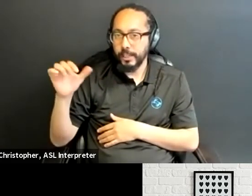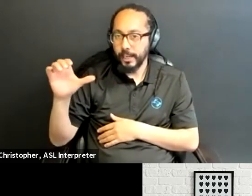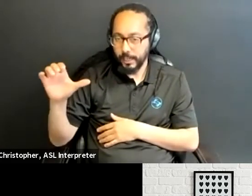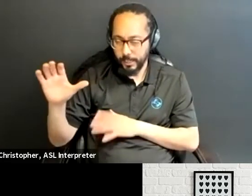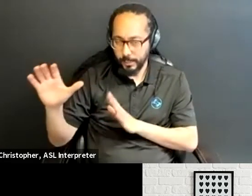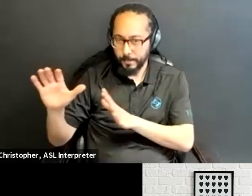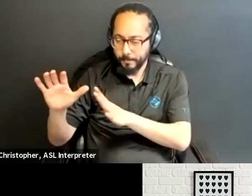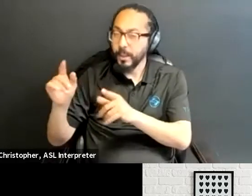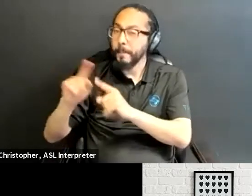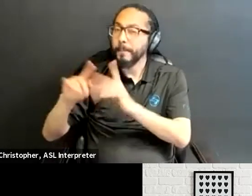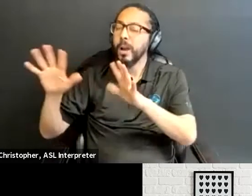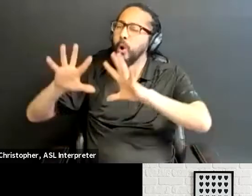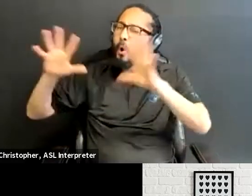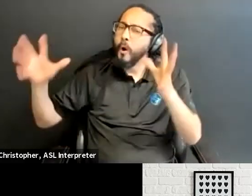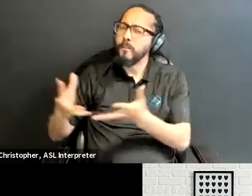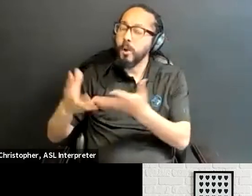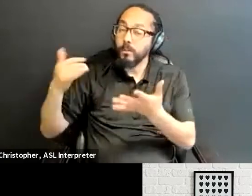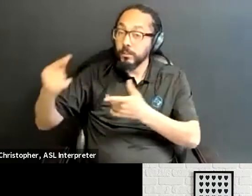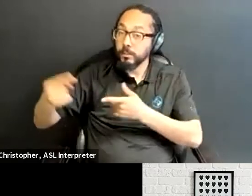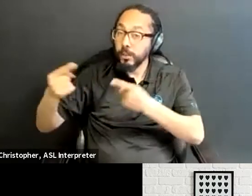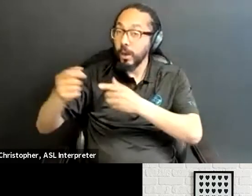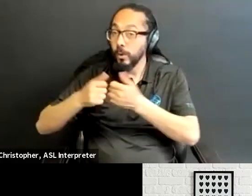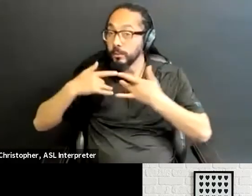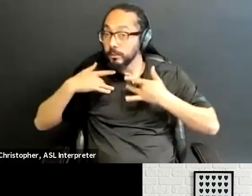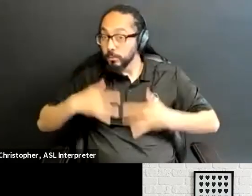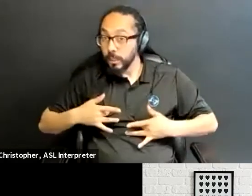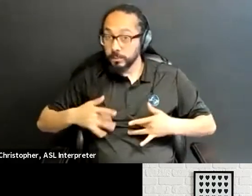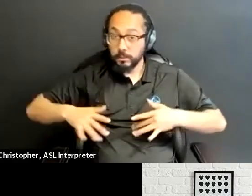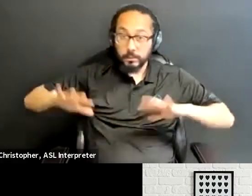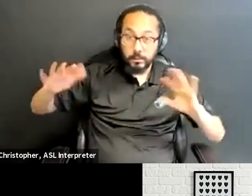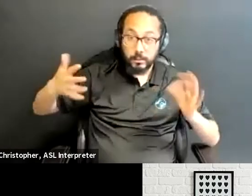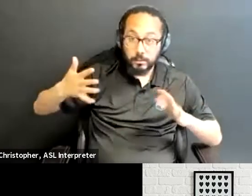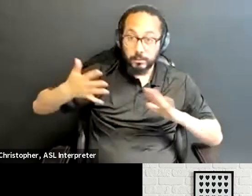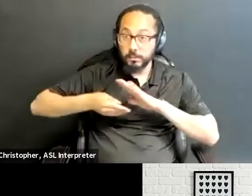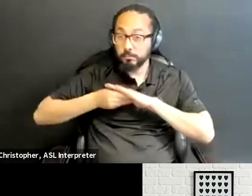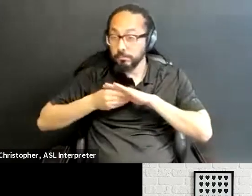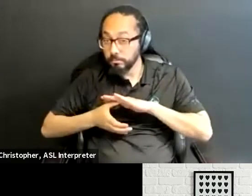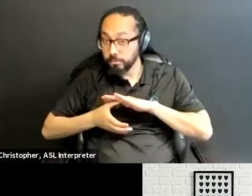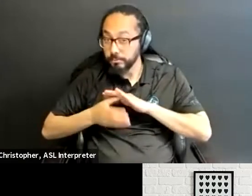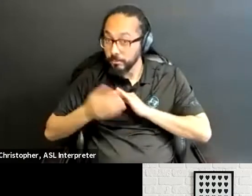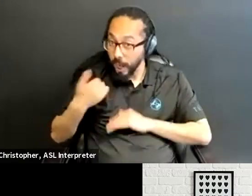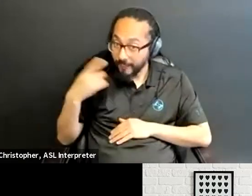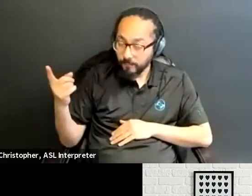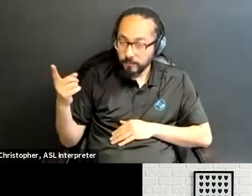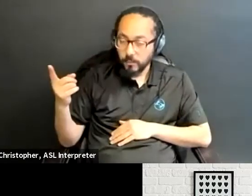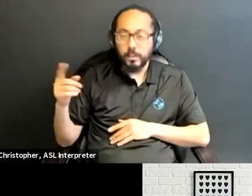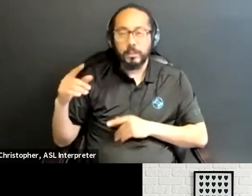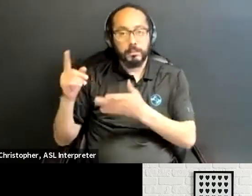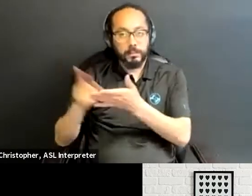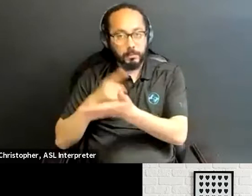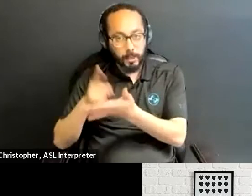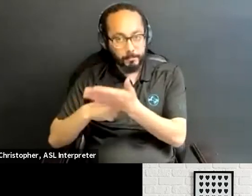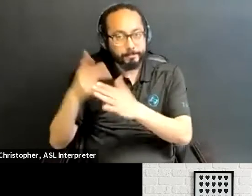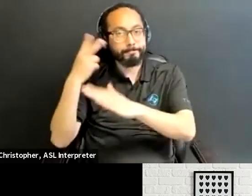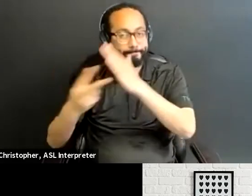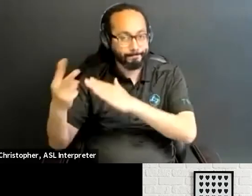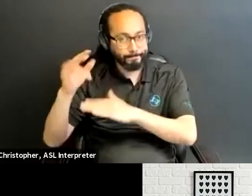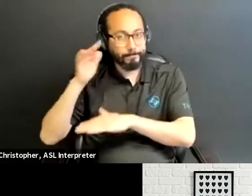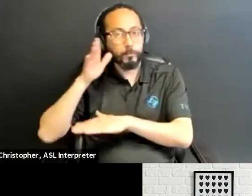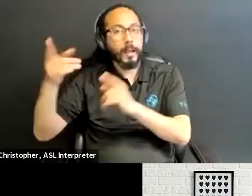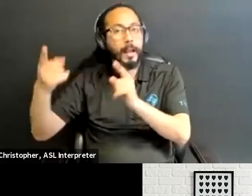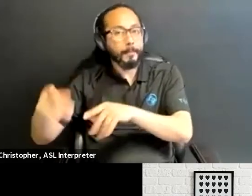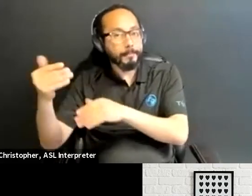or anxiety or self-esteem issues, some of those are in fact predictors, but some are not. But we want to take care of the